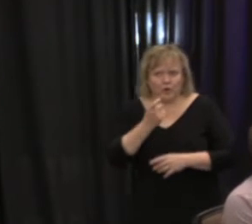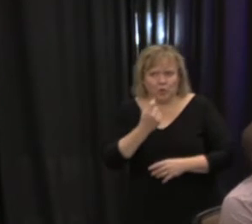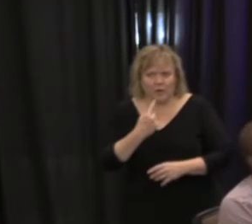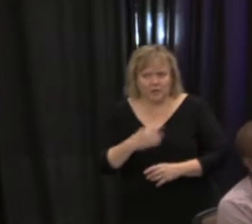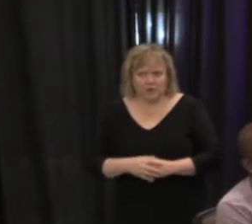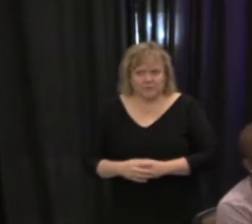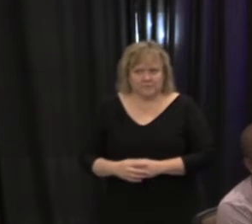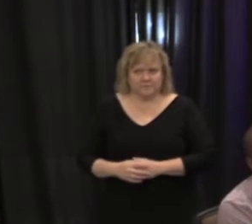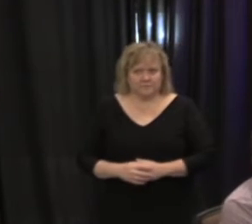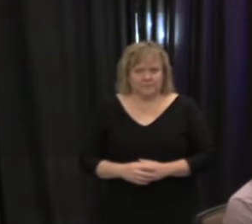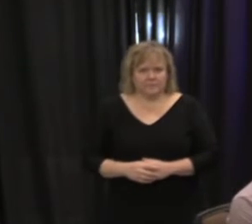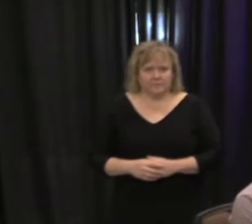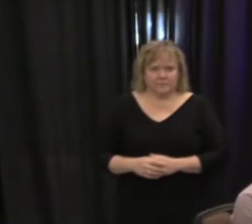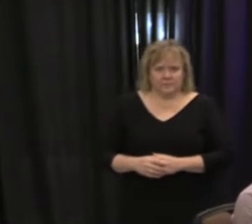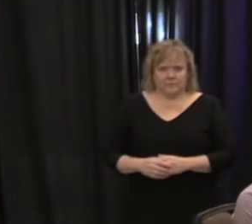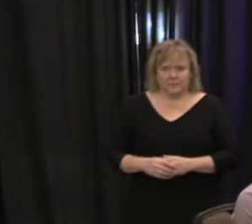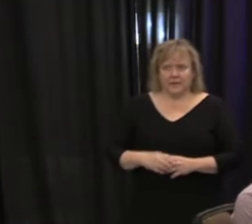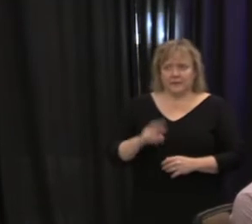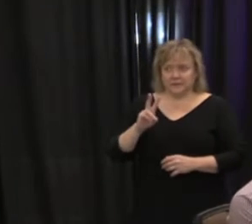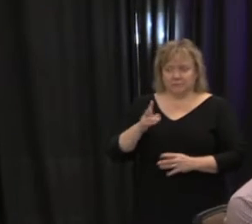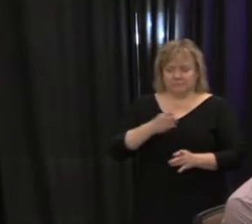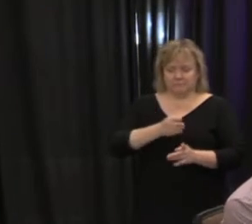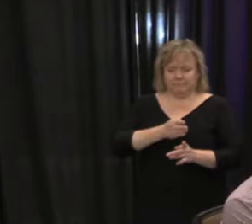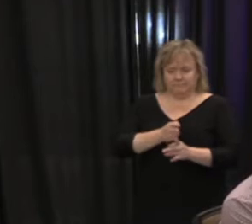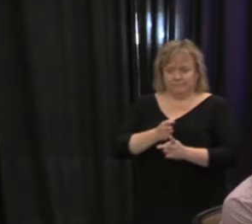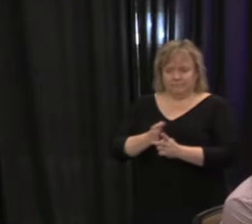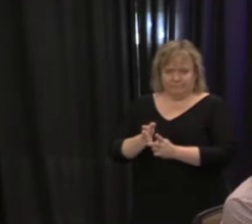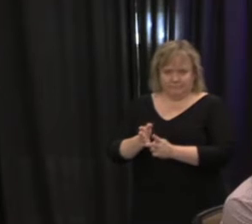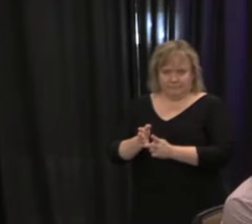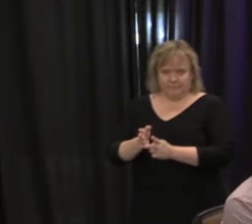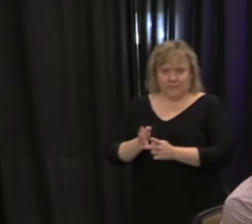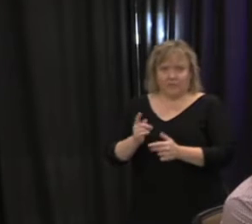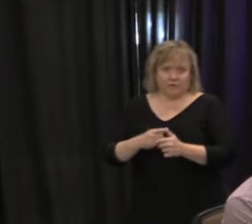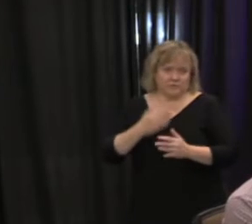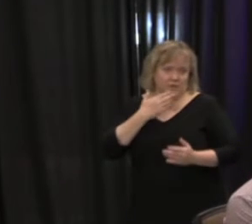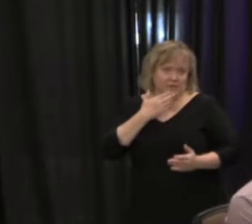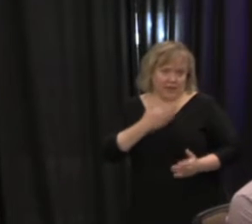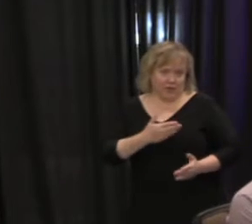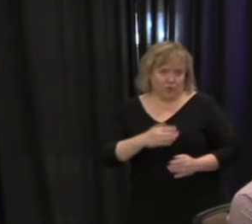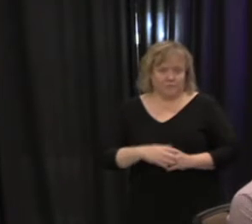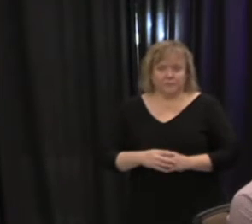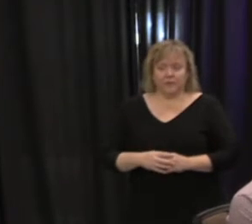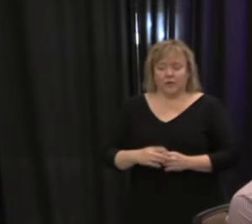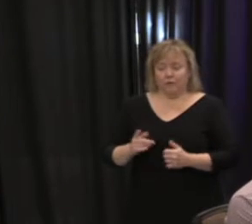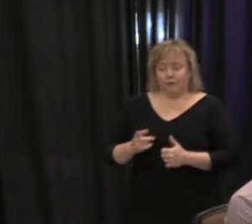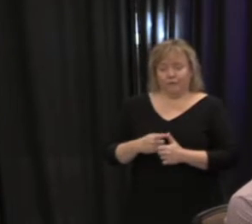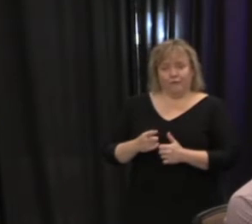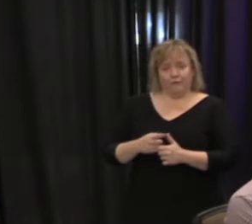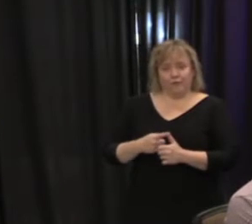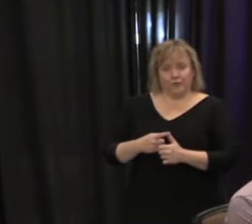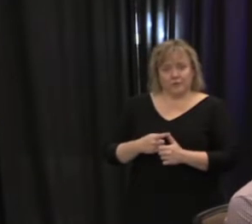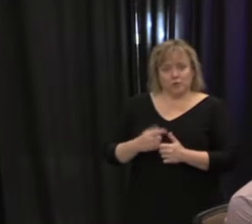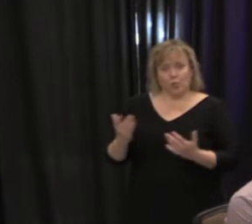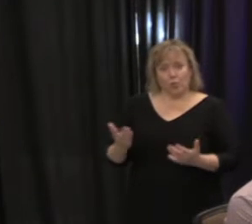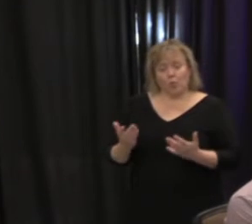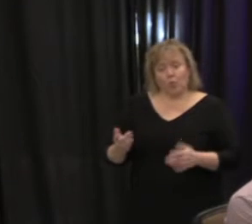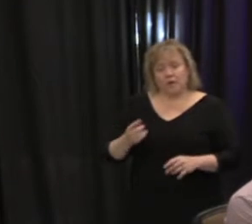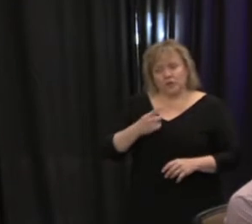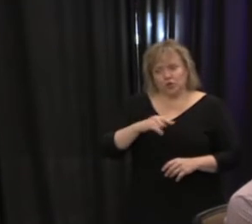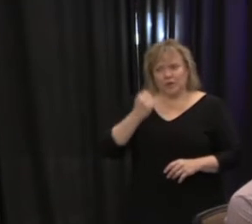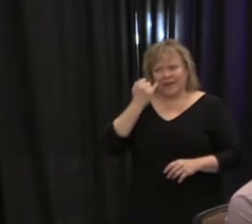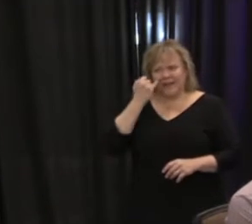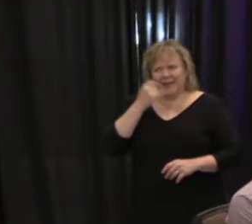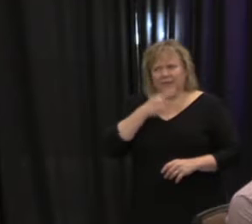It's kind of a two-part question. First of all, thank you. One would be, what do each of you, if you